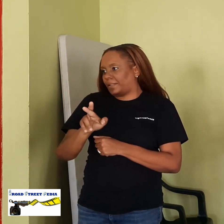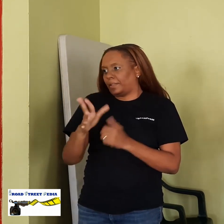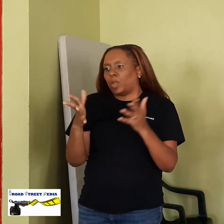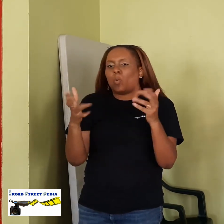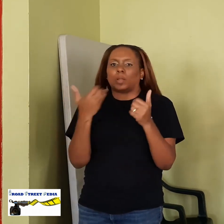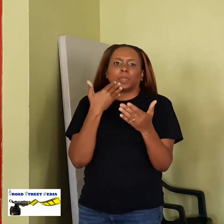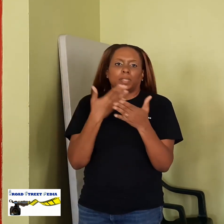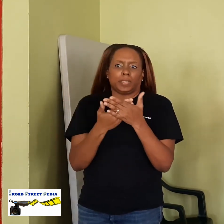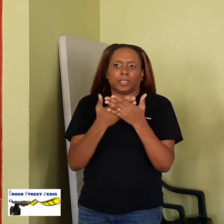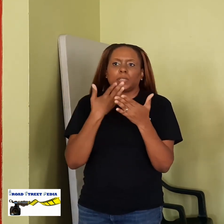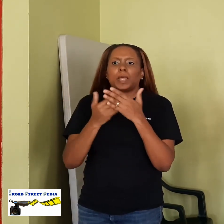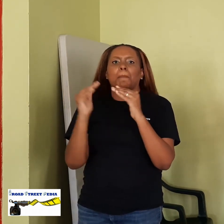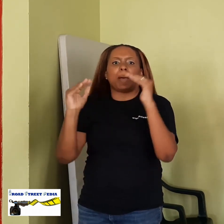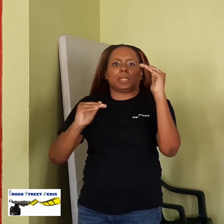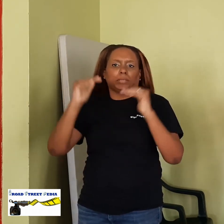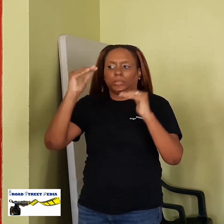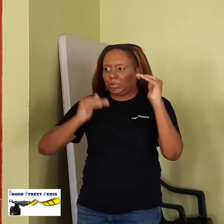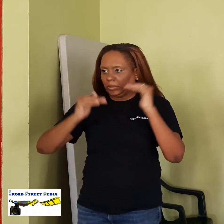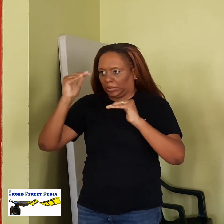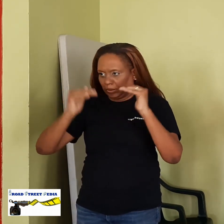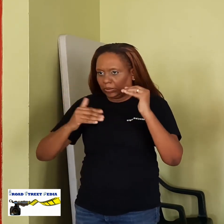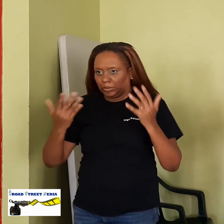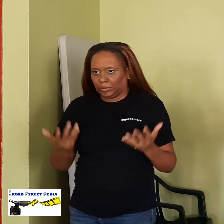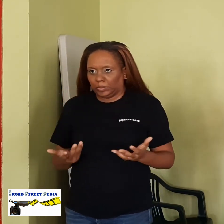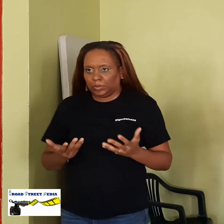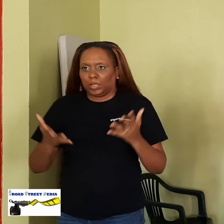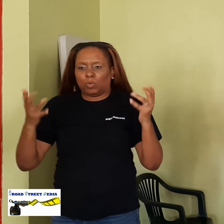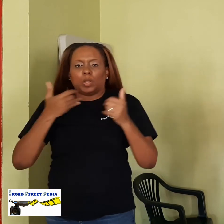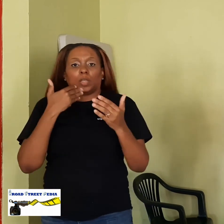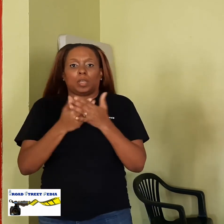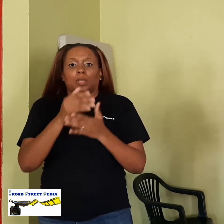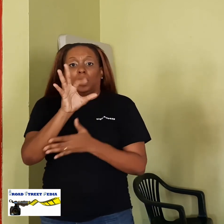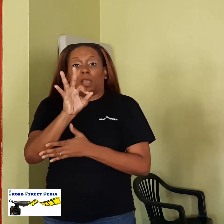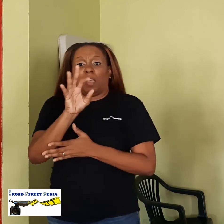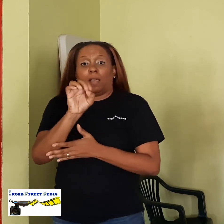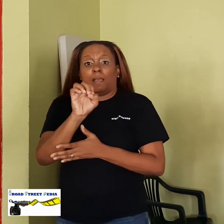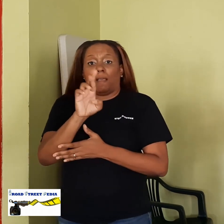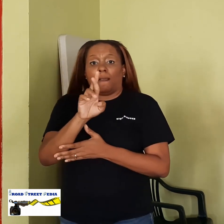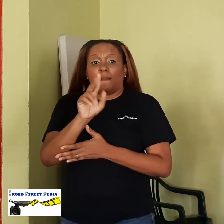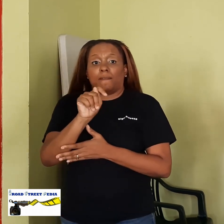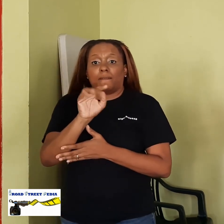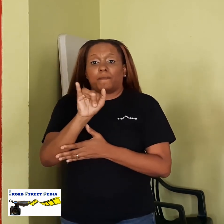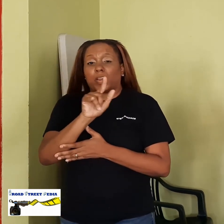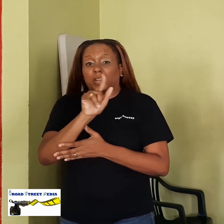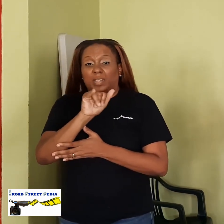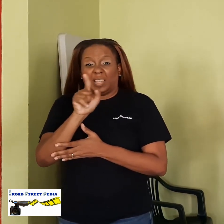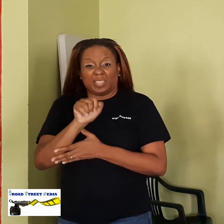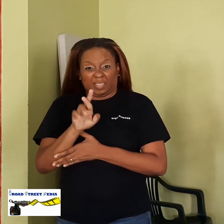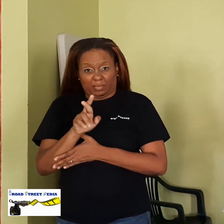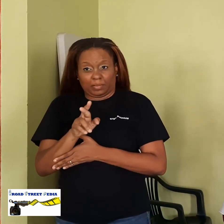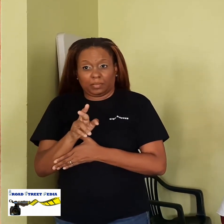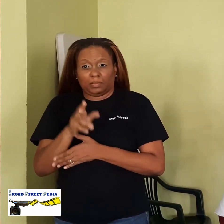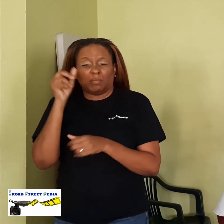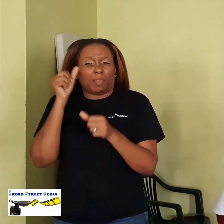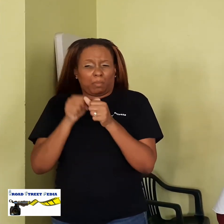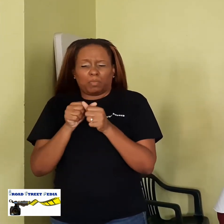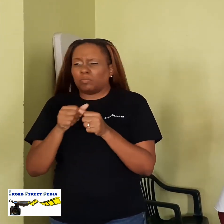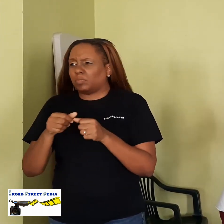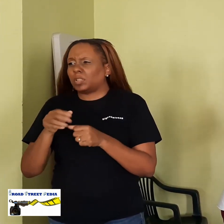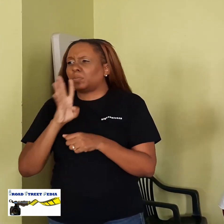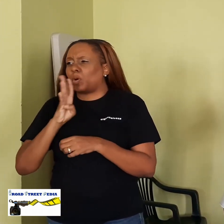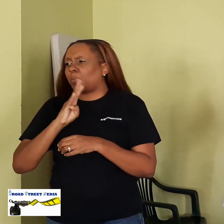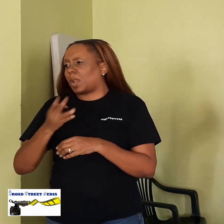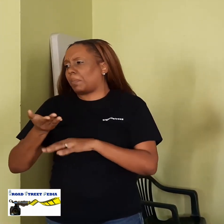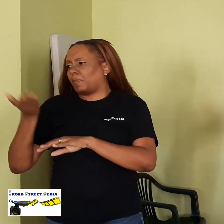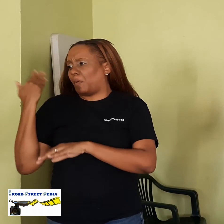of fertilizer that is high in nitrogen, the end that we spoke about earlier in one of our lessons.